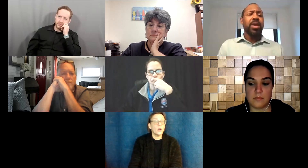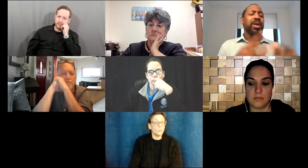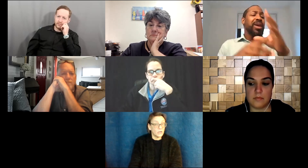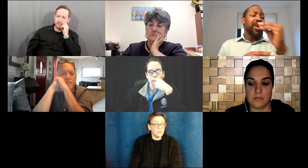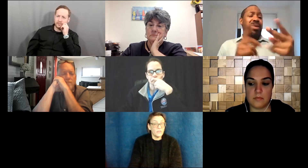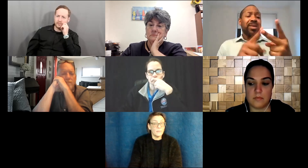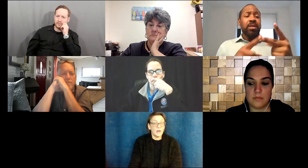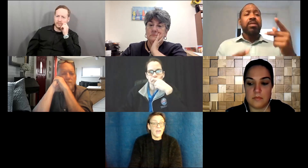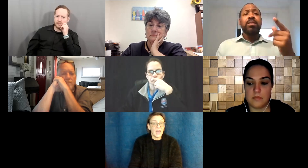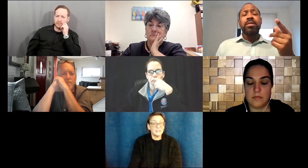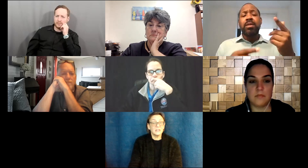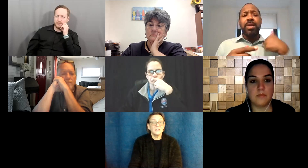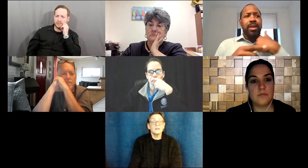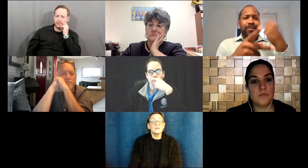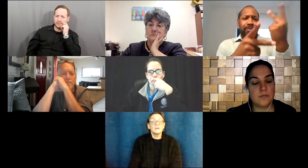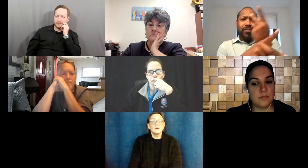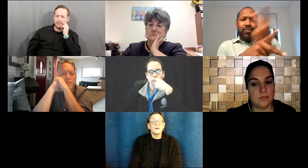So we are working with them on that.